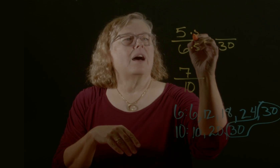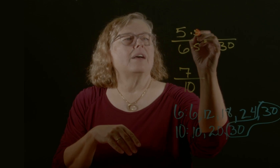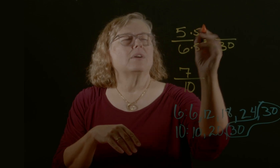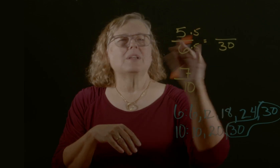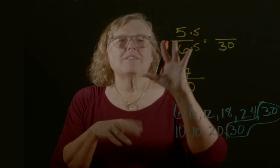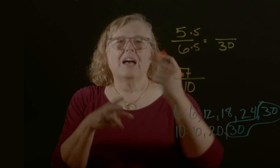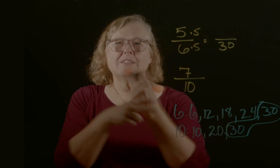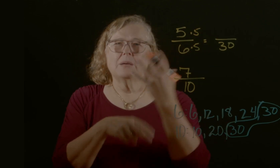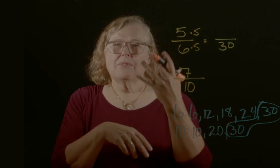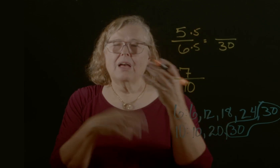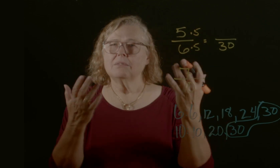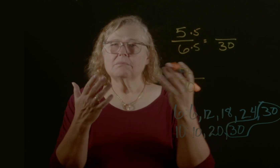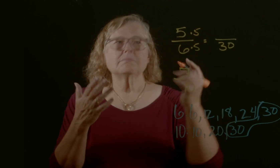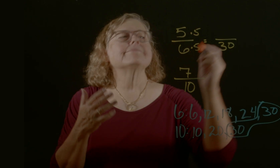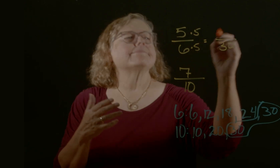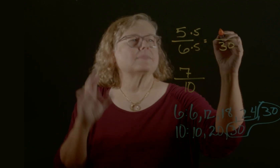So 5 times 5 is 25.